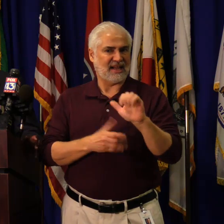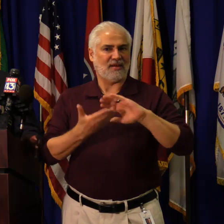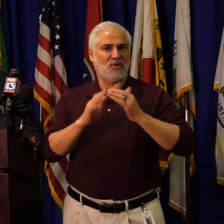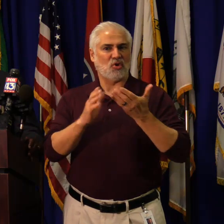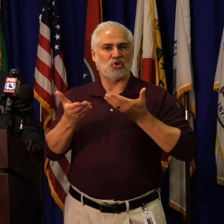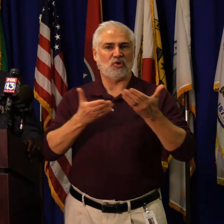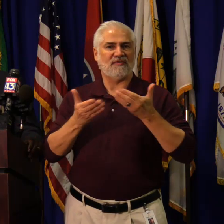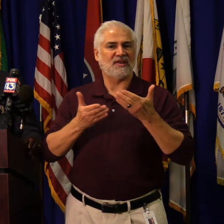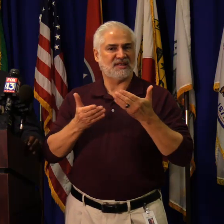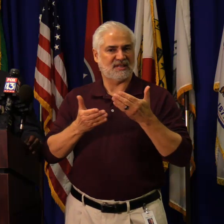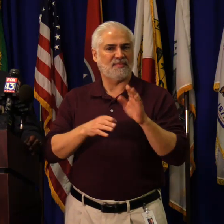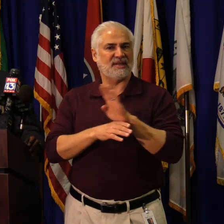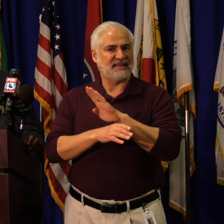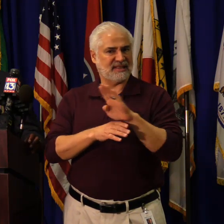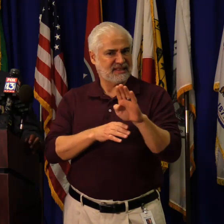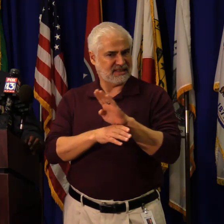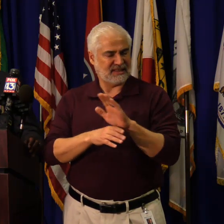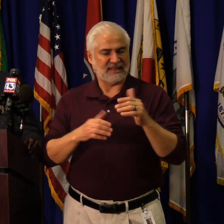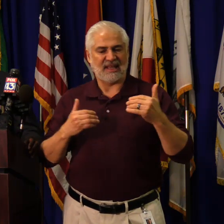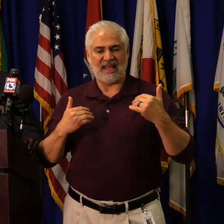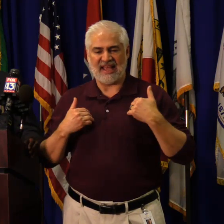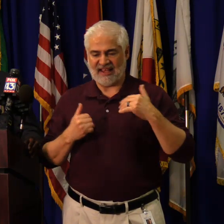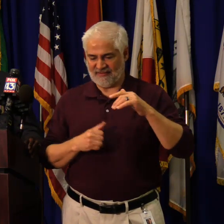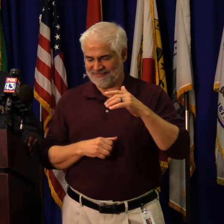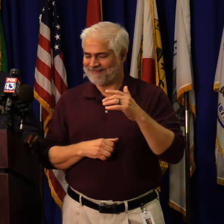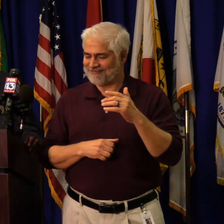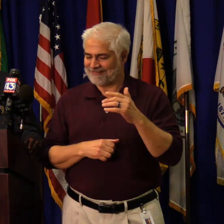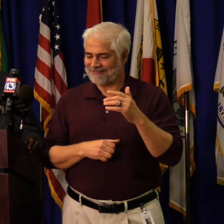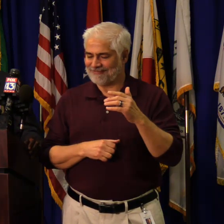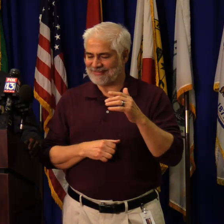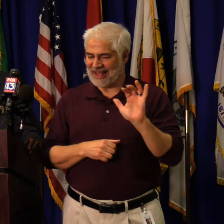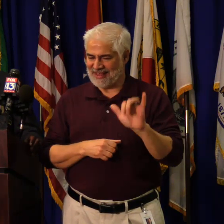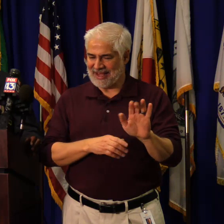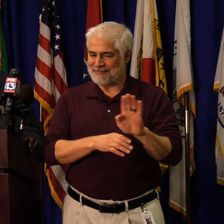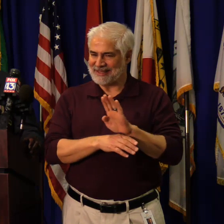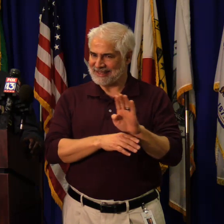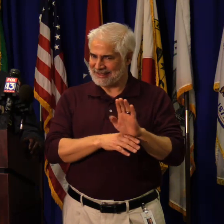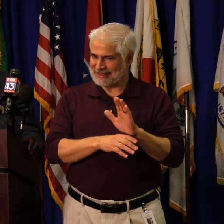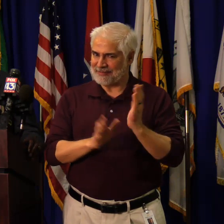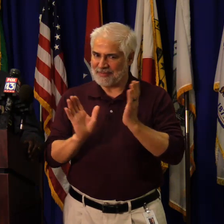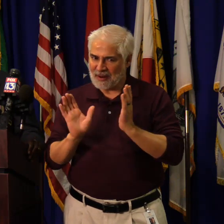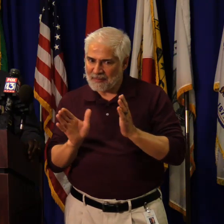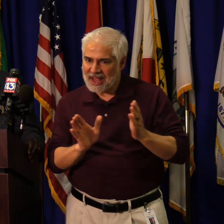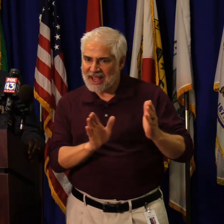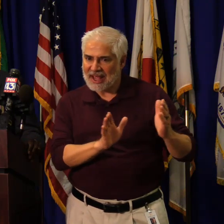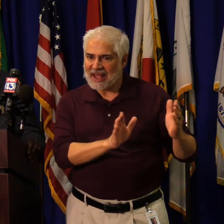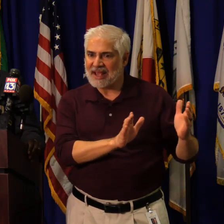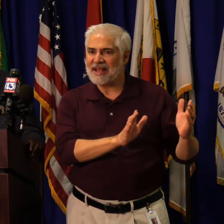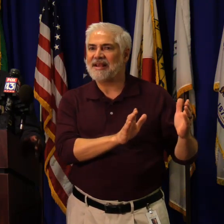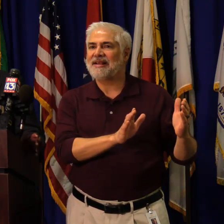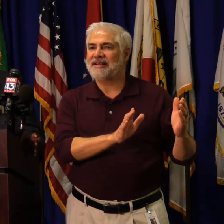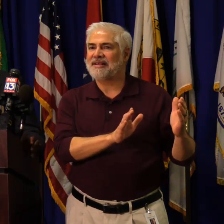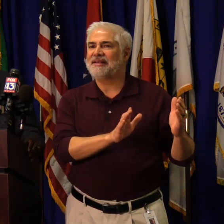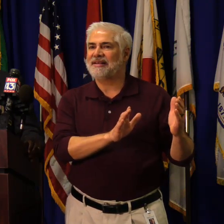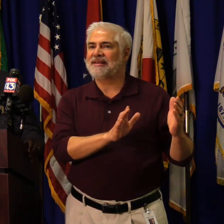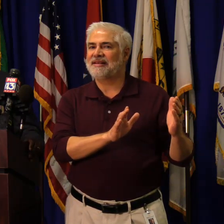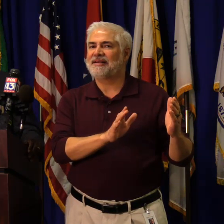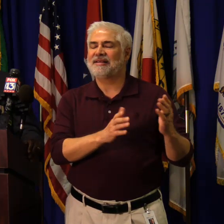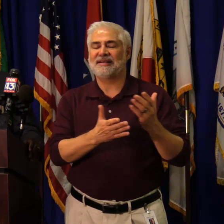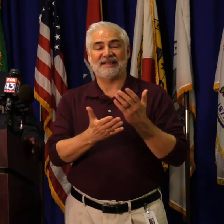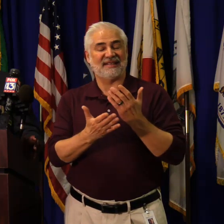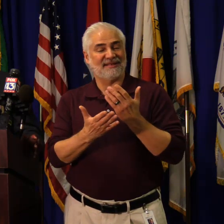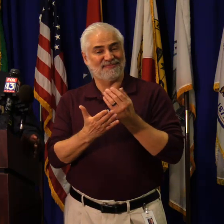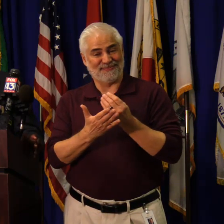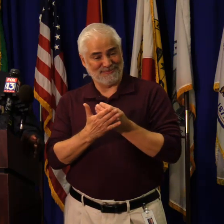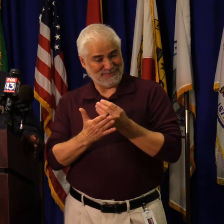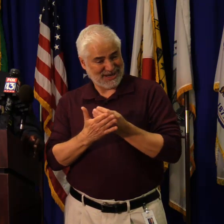Services operation, and we have a real need to make sure that that operation is prepared for the economic